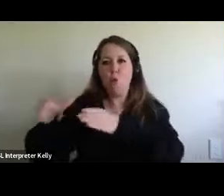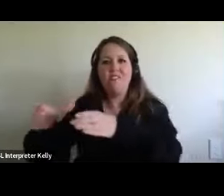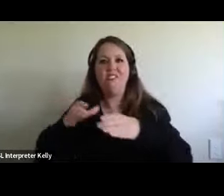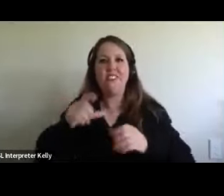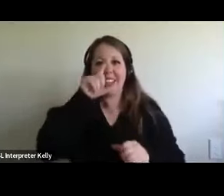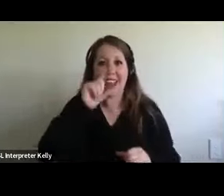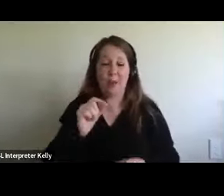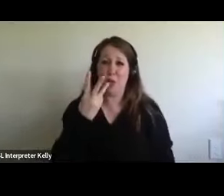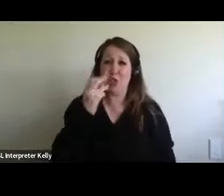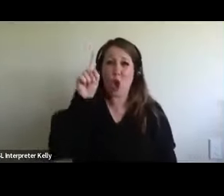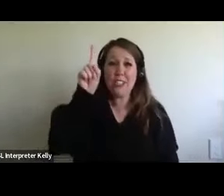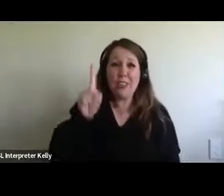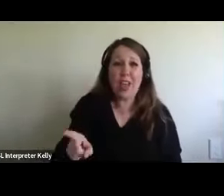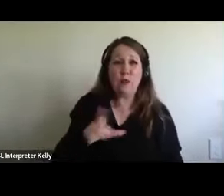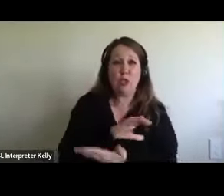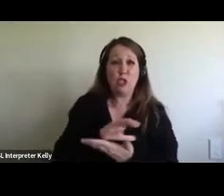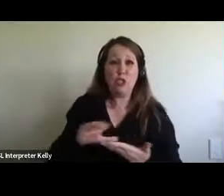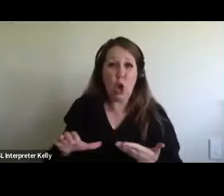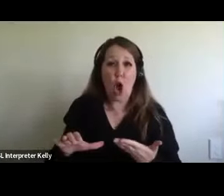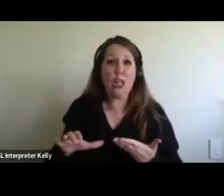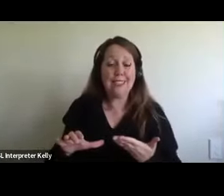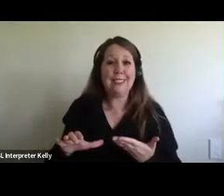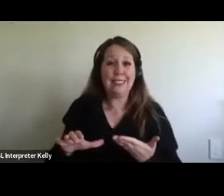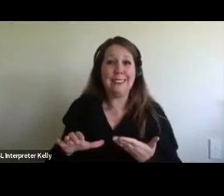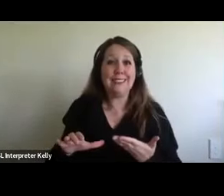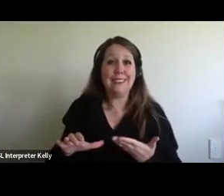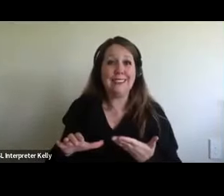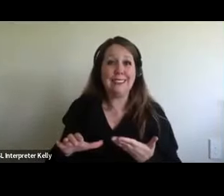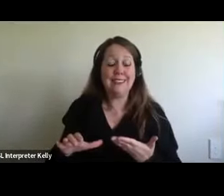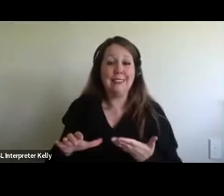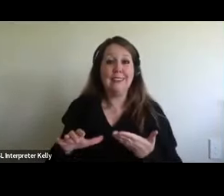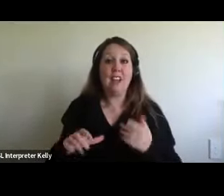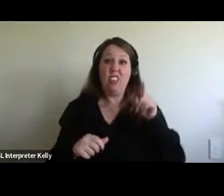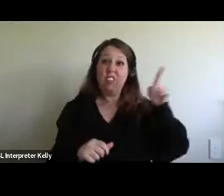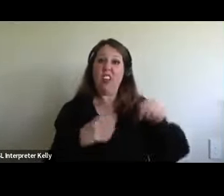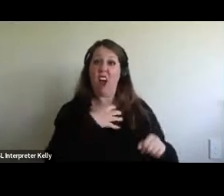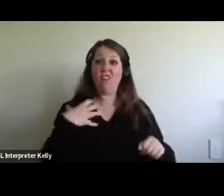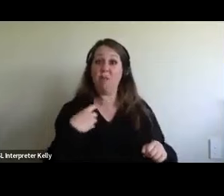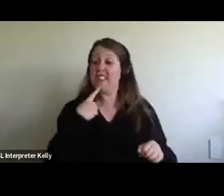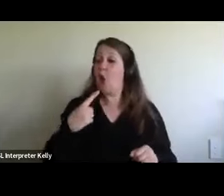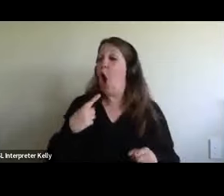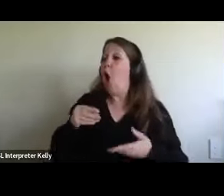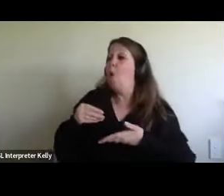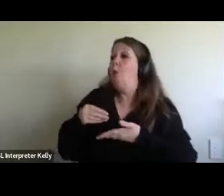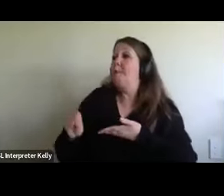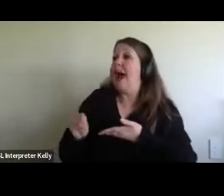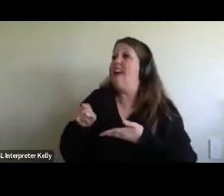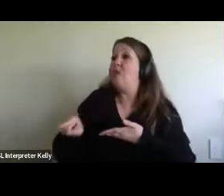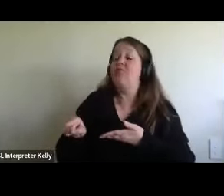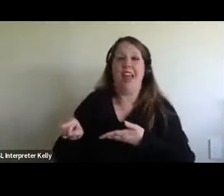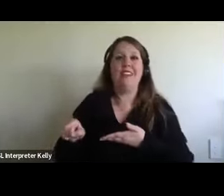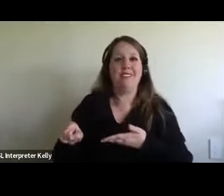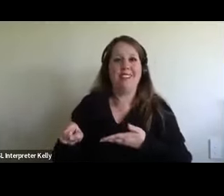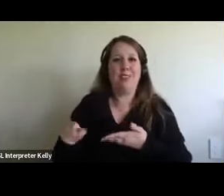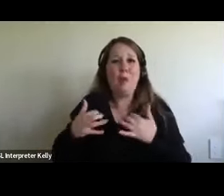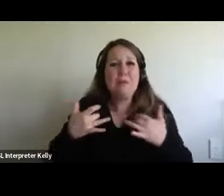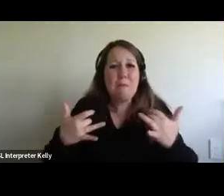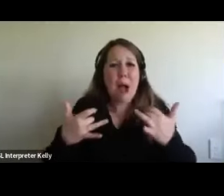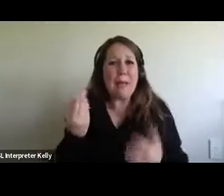of public money. And it shouldn't, So retrofitting and trying to amend